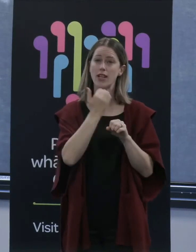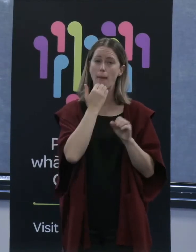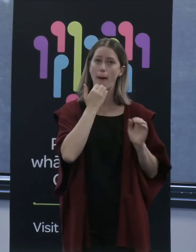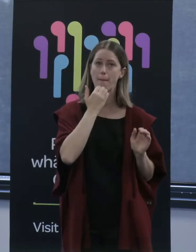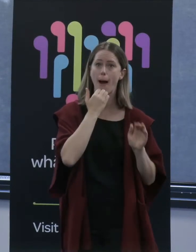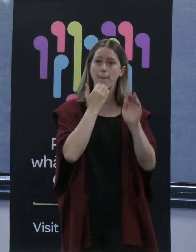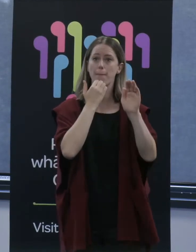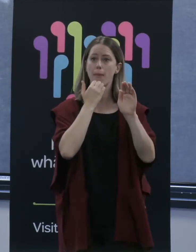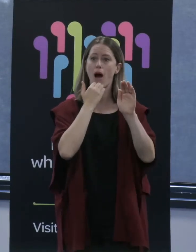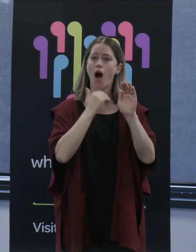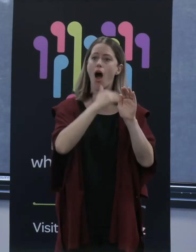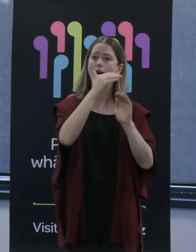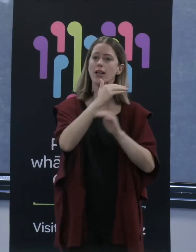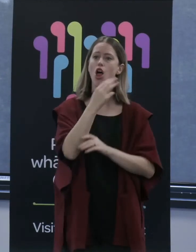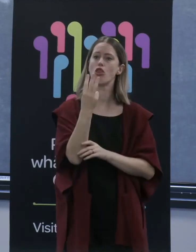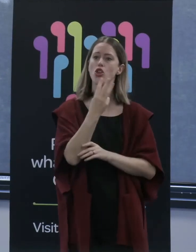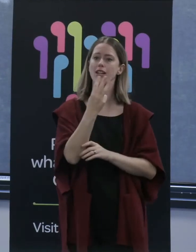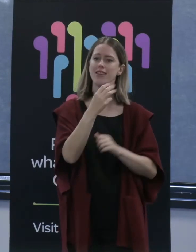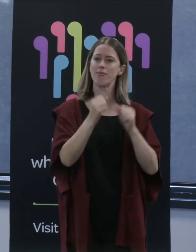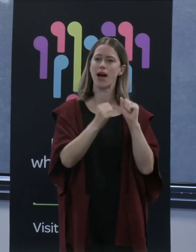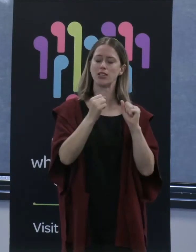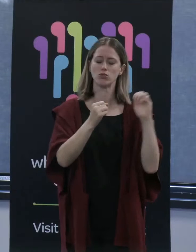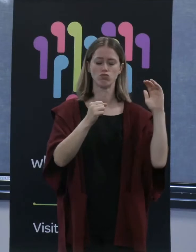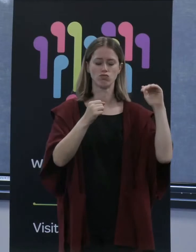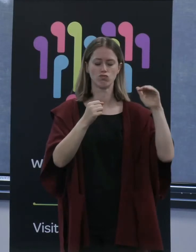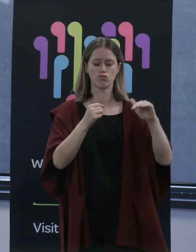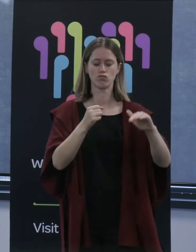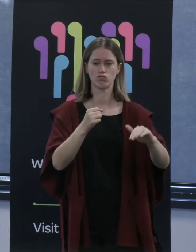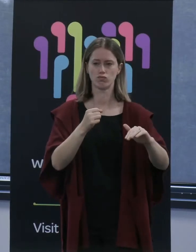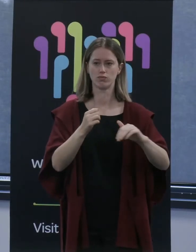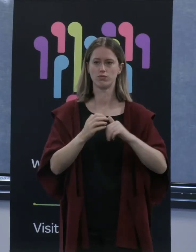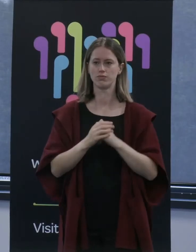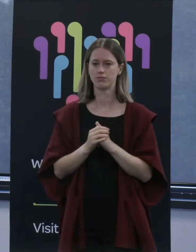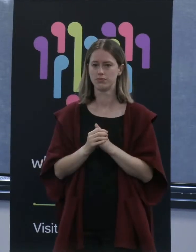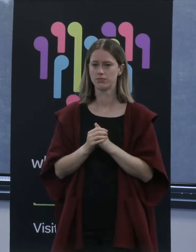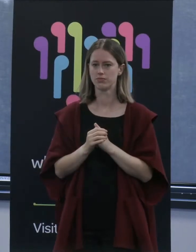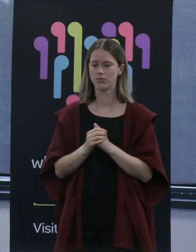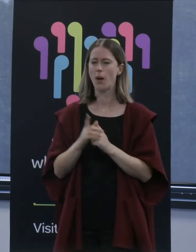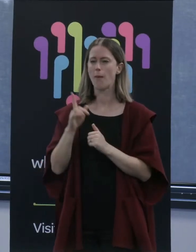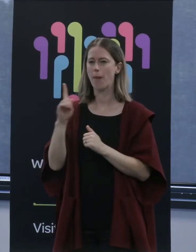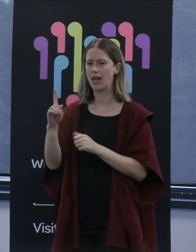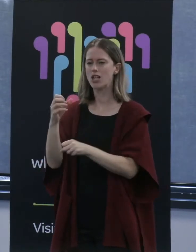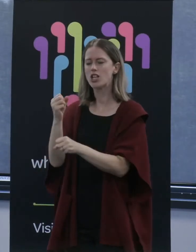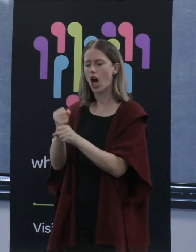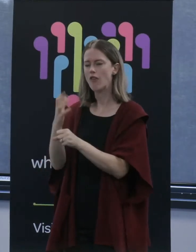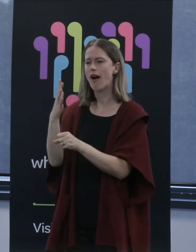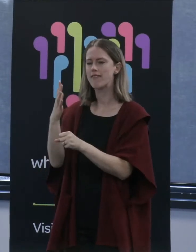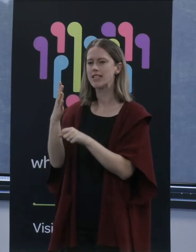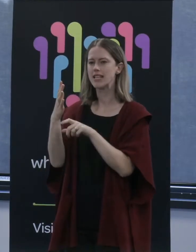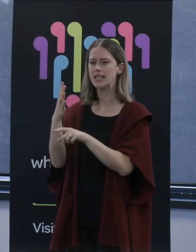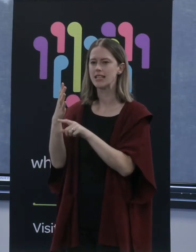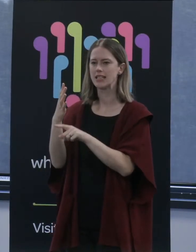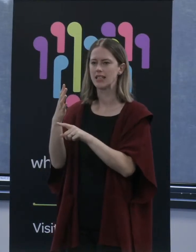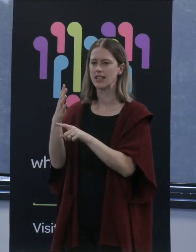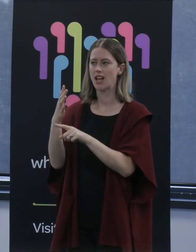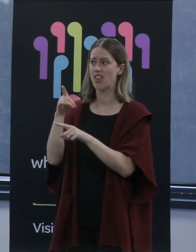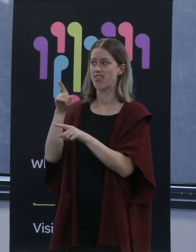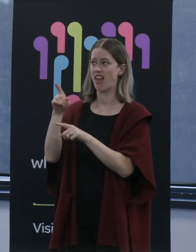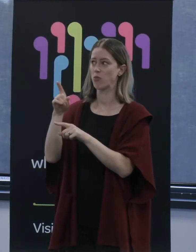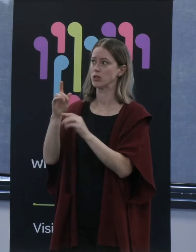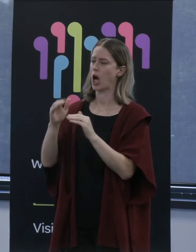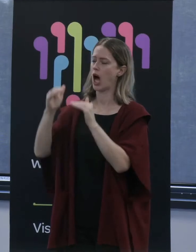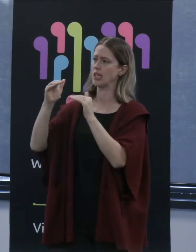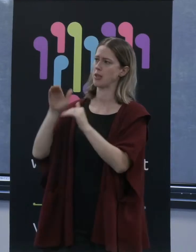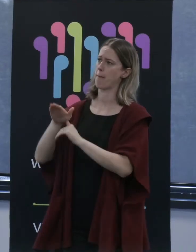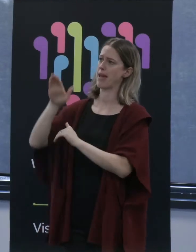around the 13th of March and have been steadily declining since. Tairāwhiti reached, of all our DHBs, the highest peak